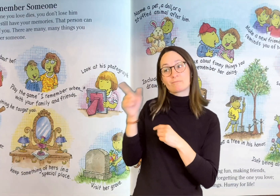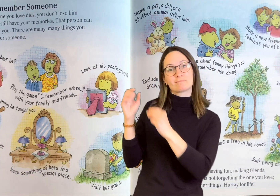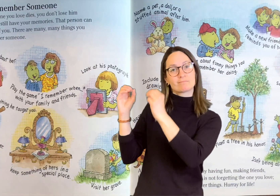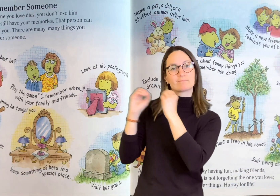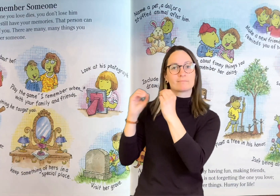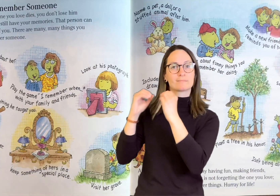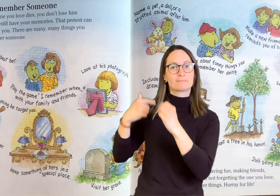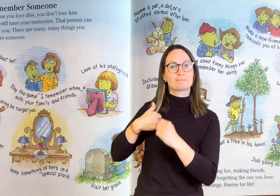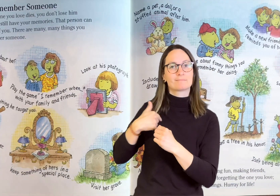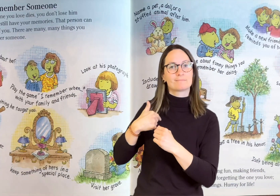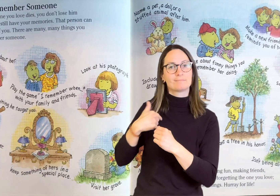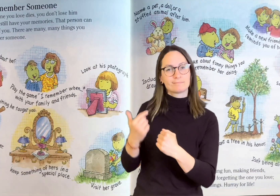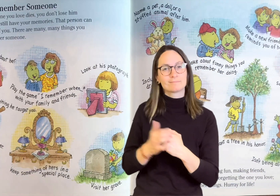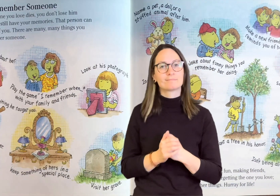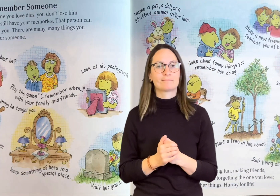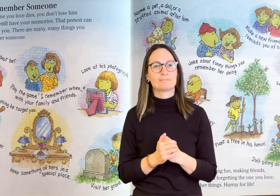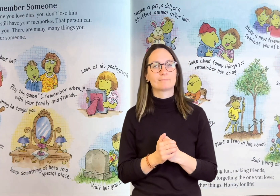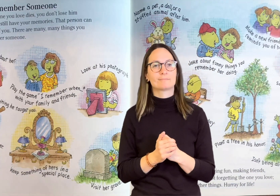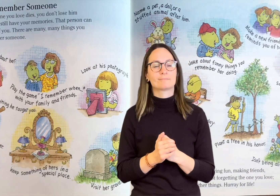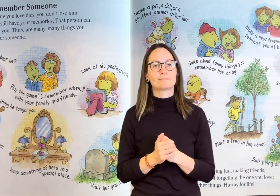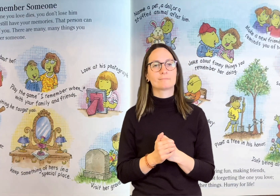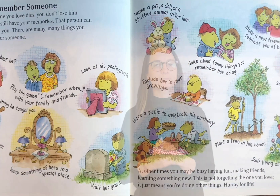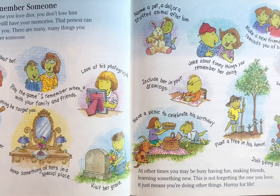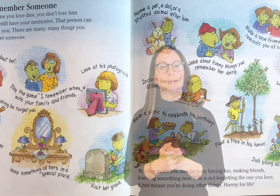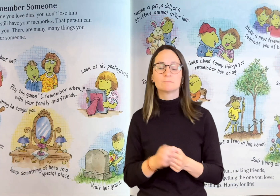Keep practicing something he taught you.